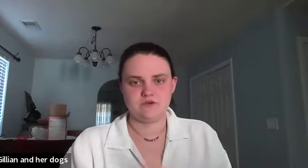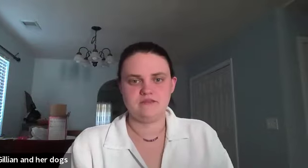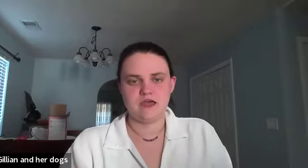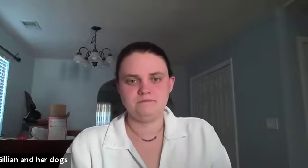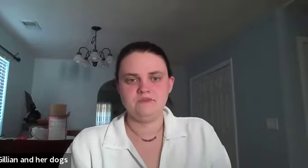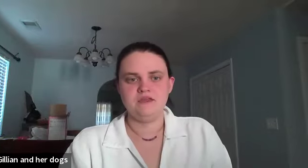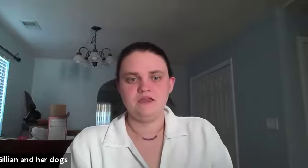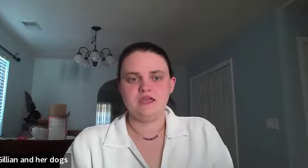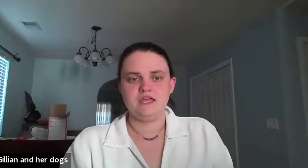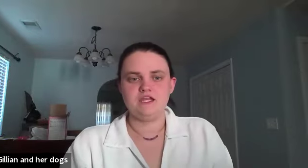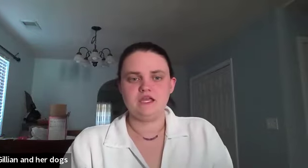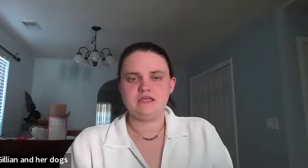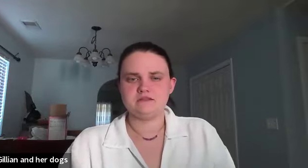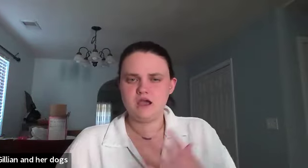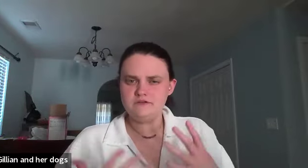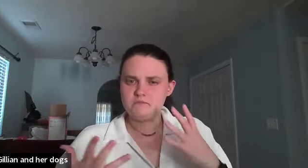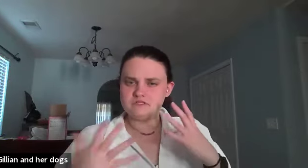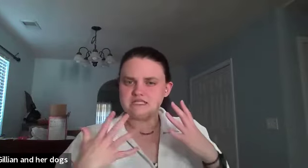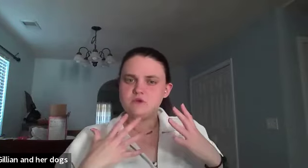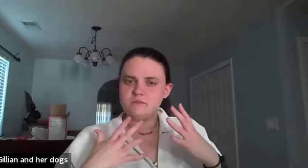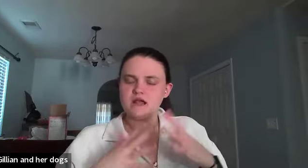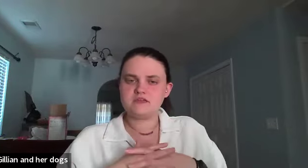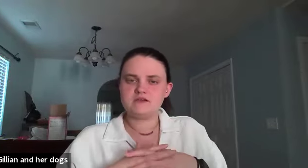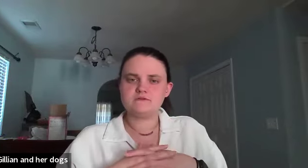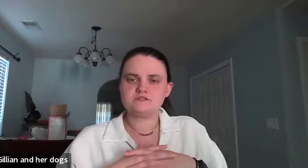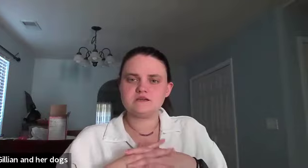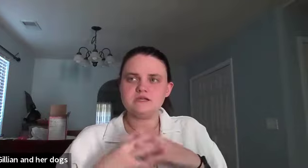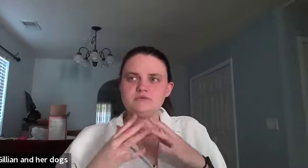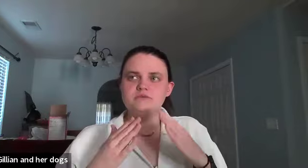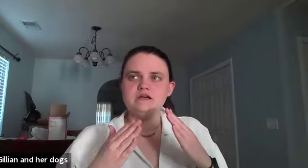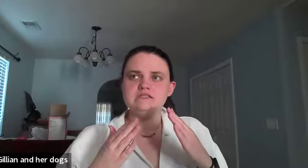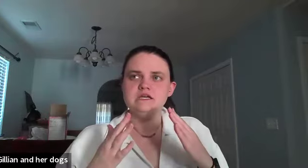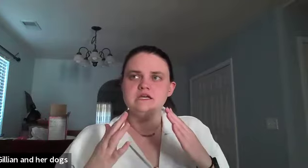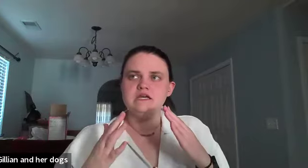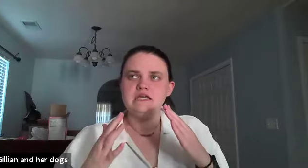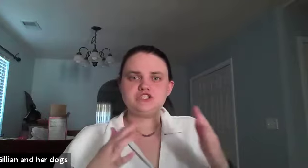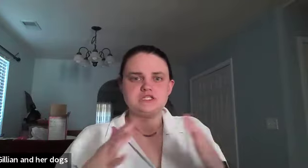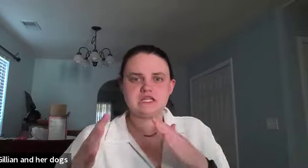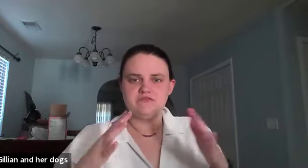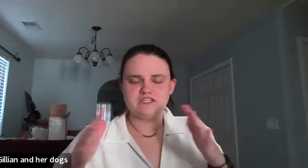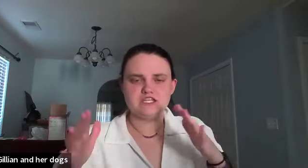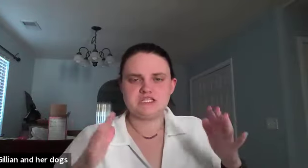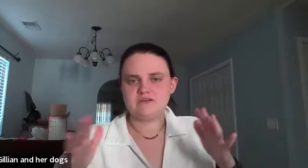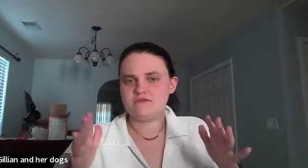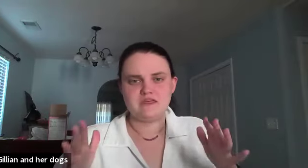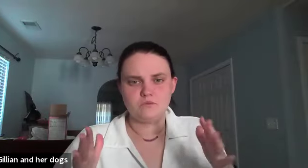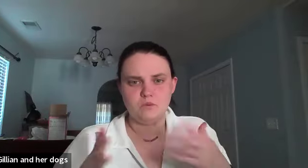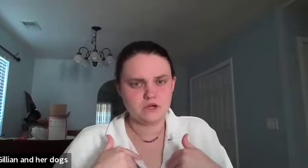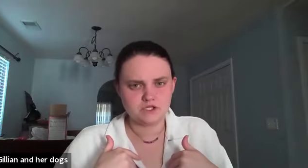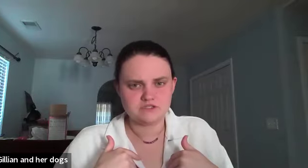friend in that. And it kind of takes a moment, I think, for some people because it's just like that's such a different thing than what we're used